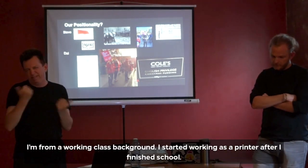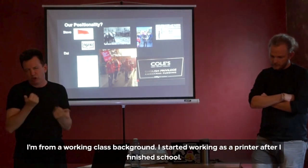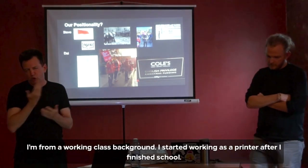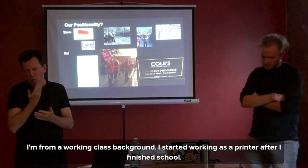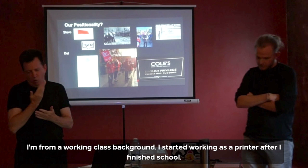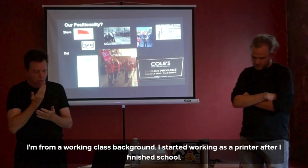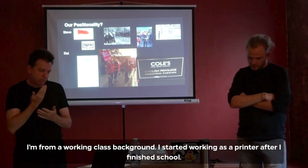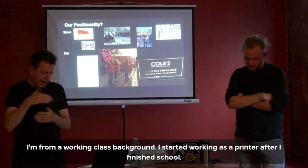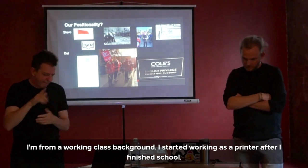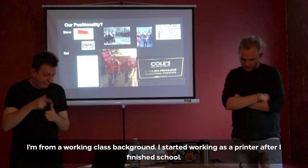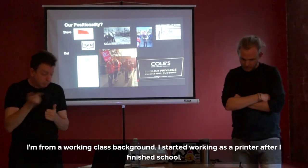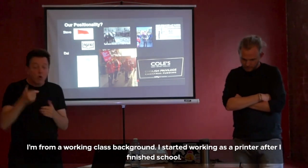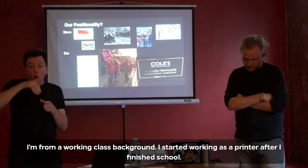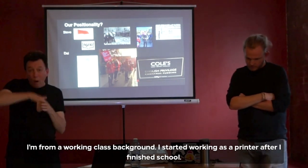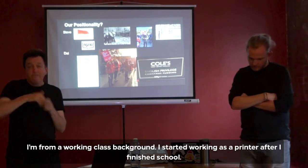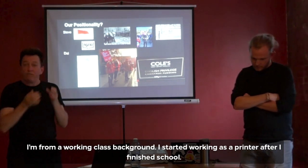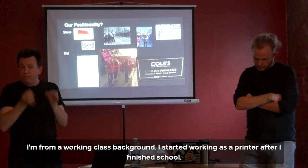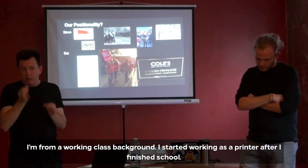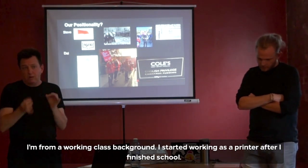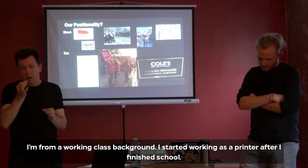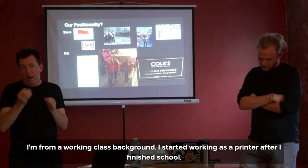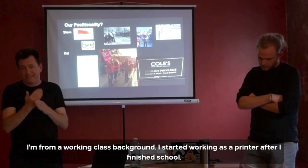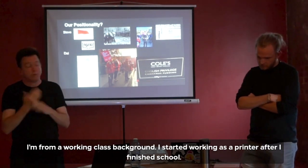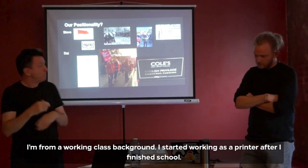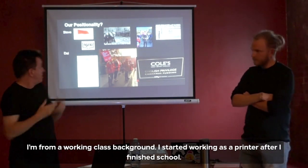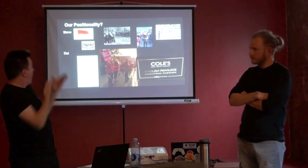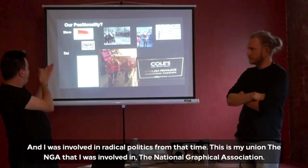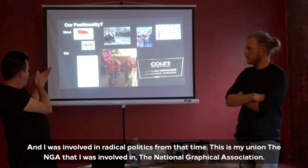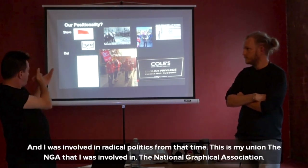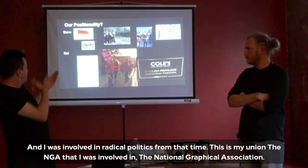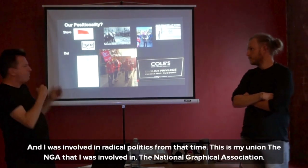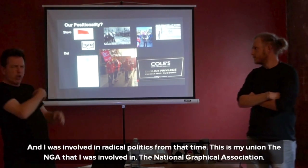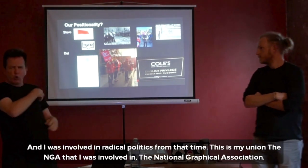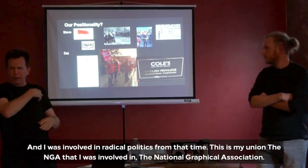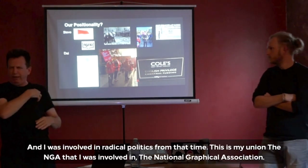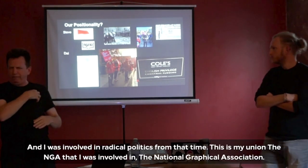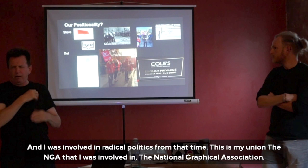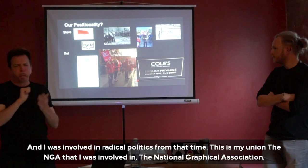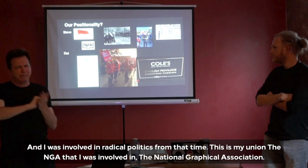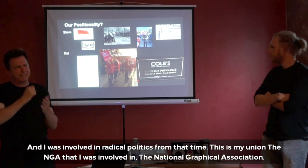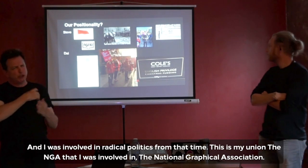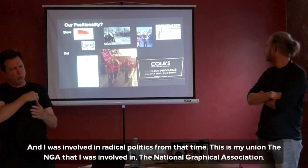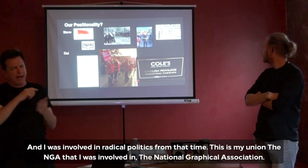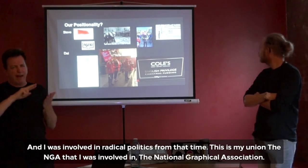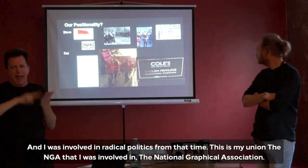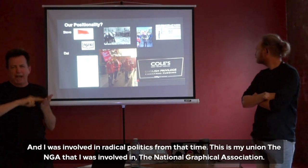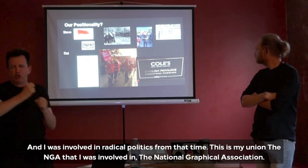I started working in a printer after I finished school, and I was involved in radical politics from that time, really. This is my union,